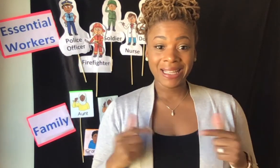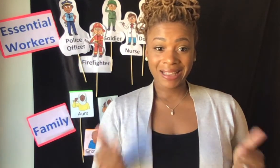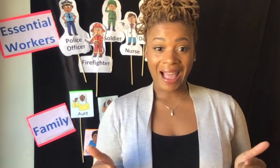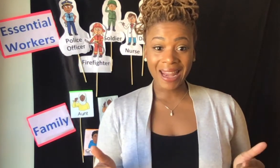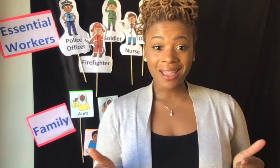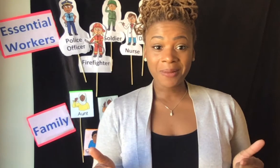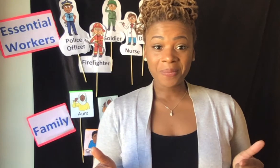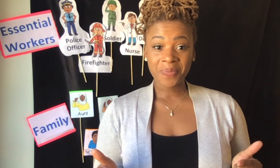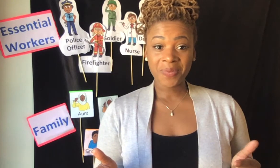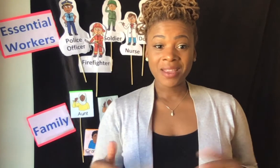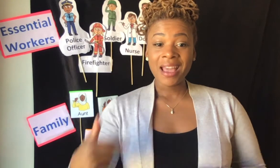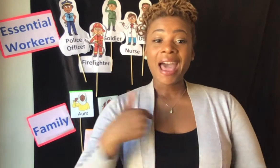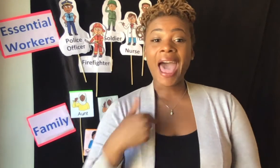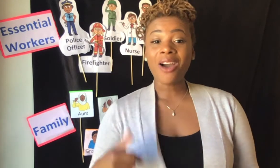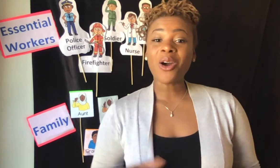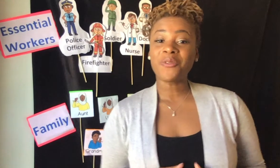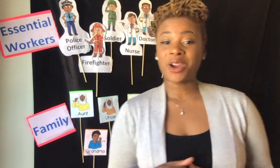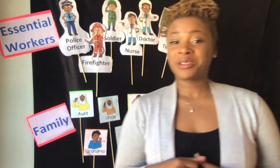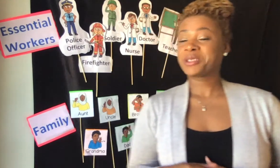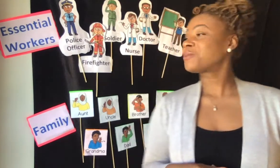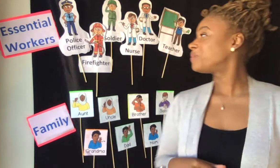Got it? I'll go first.